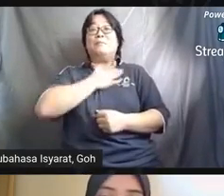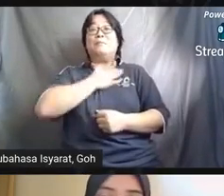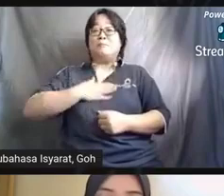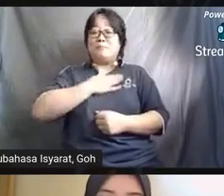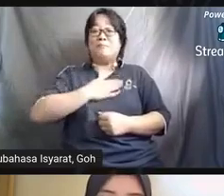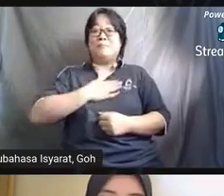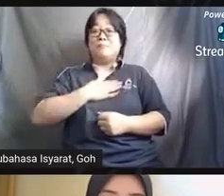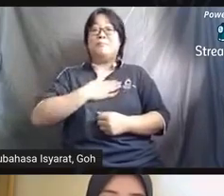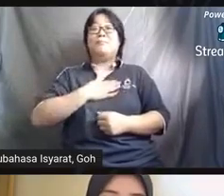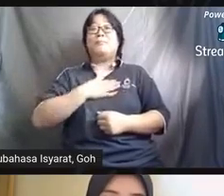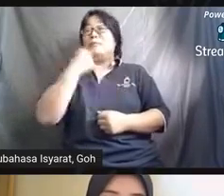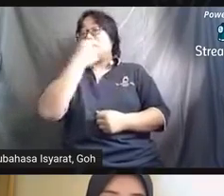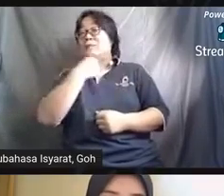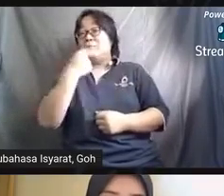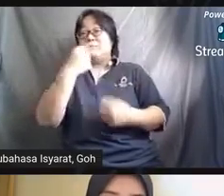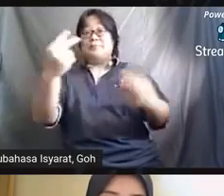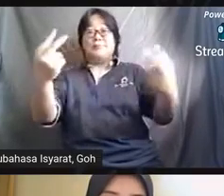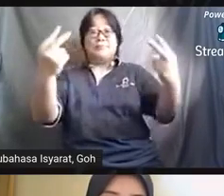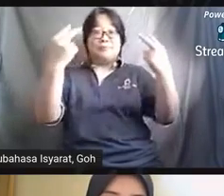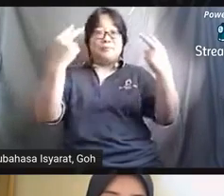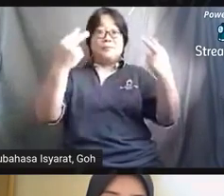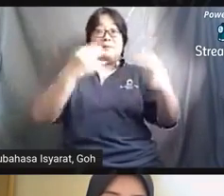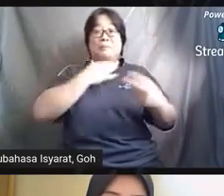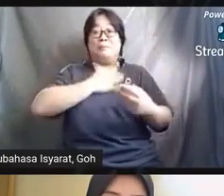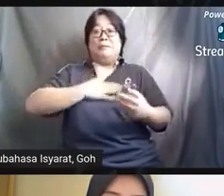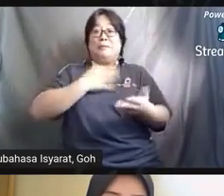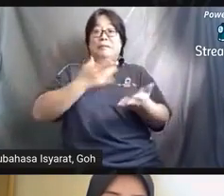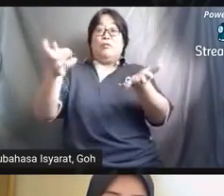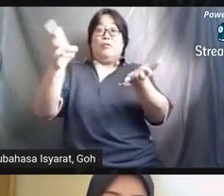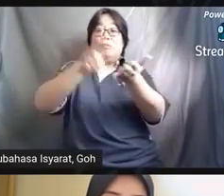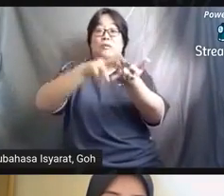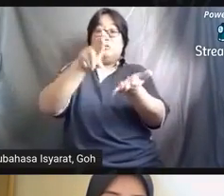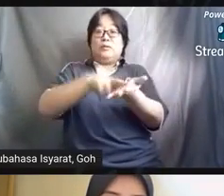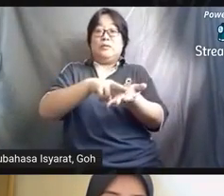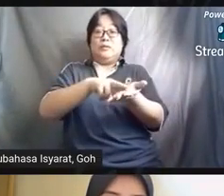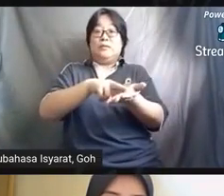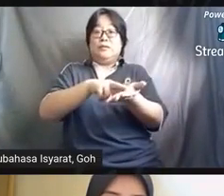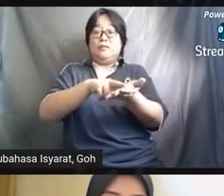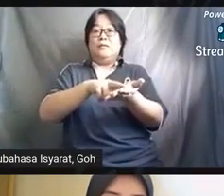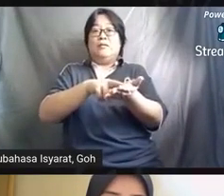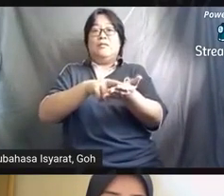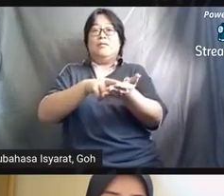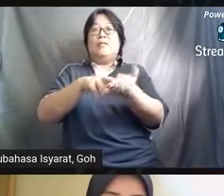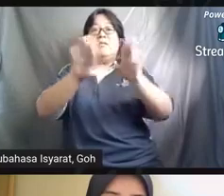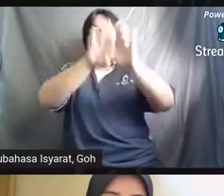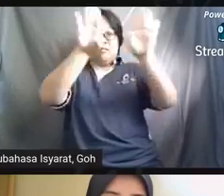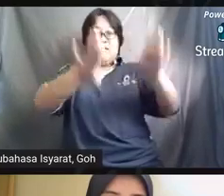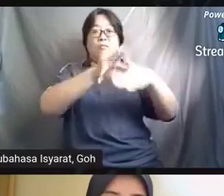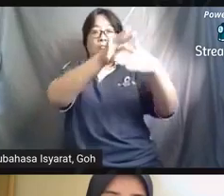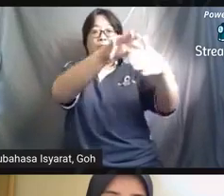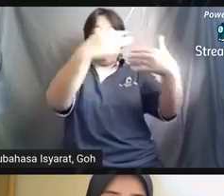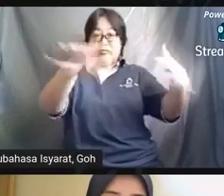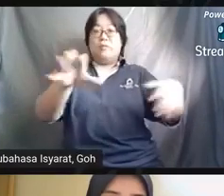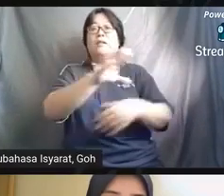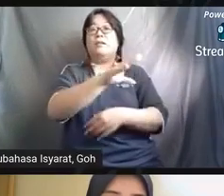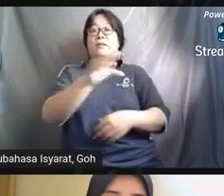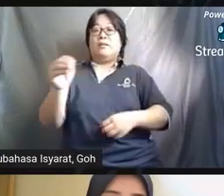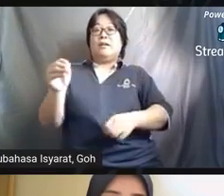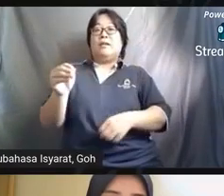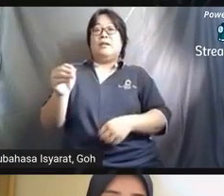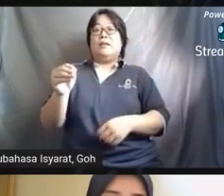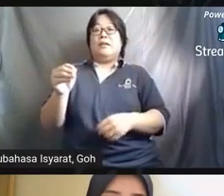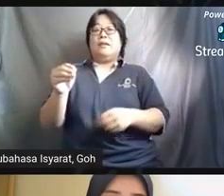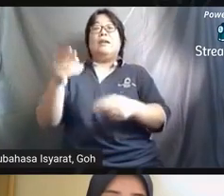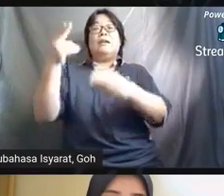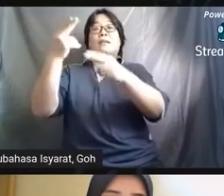for those of you who are watching, make sure to register in the registration form, and also to put your name, to fill in the